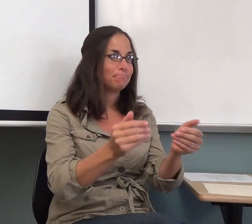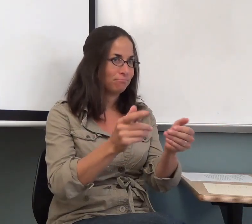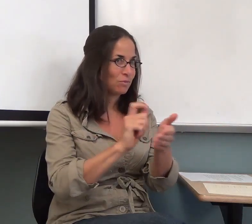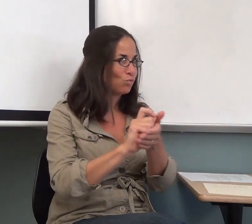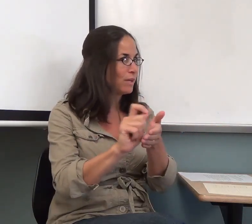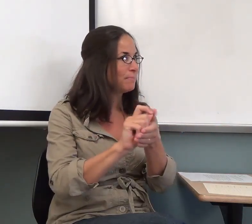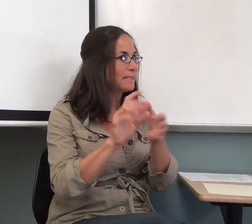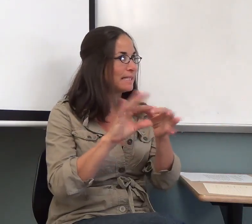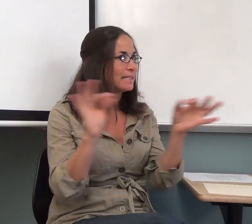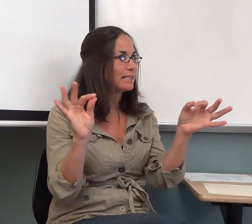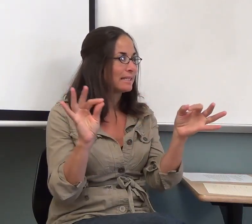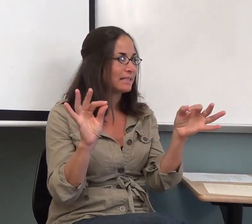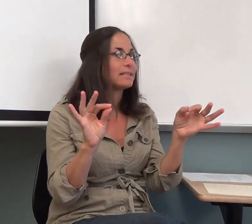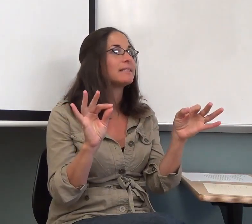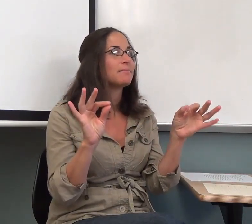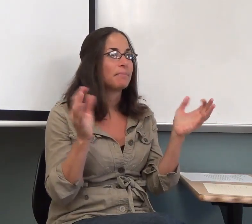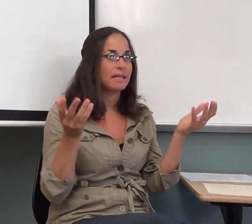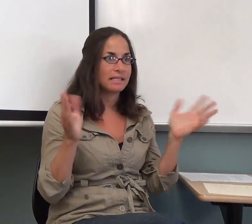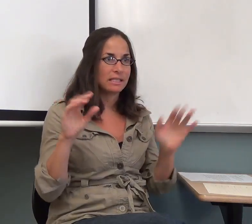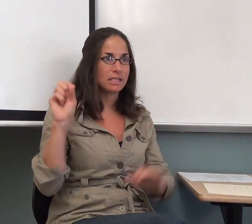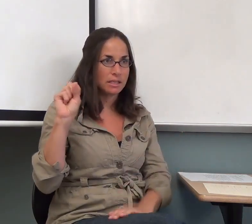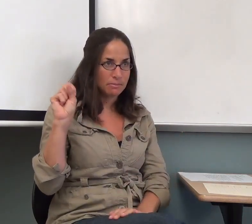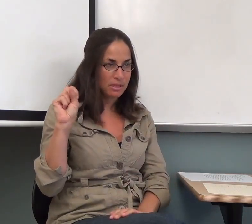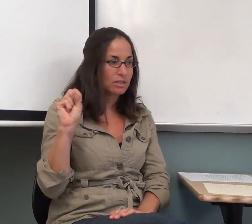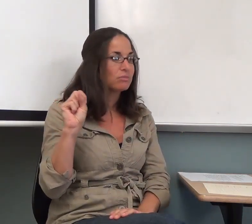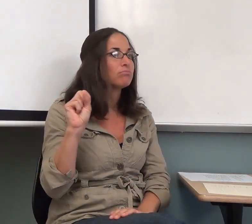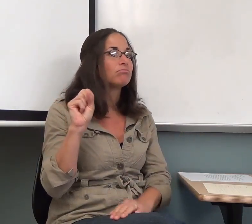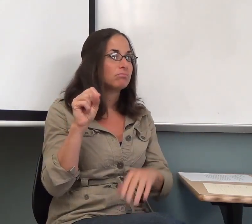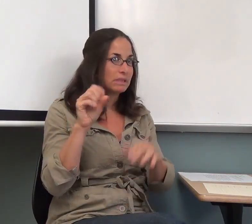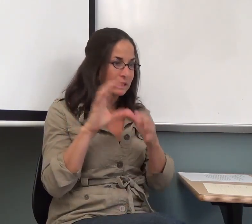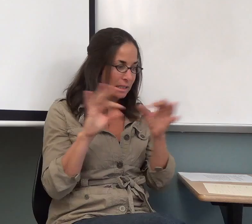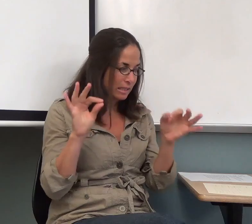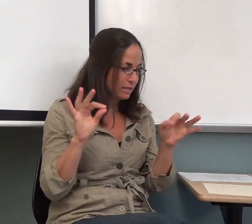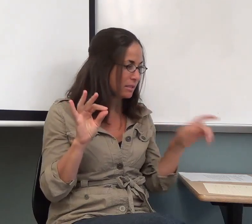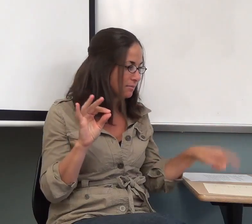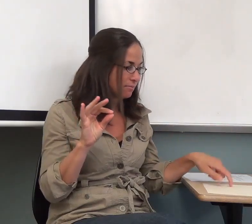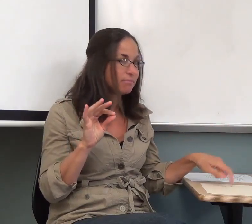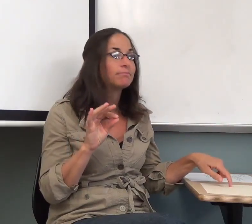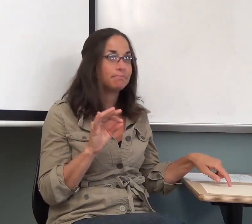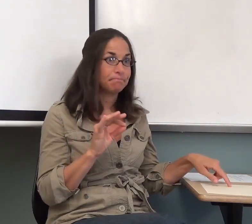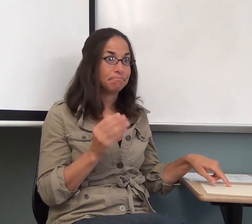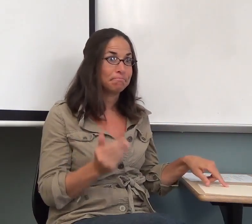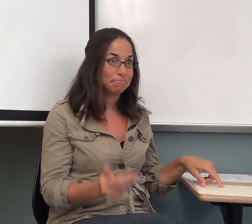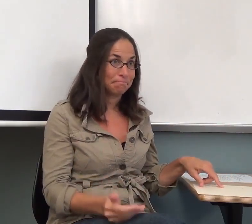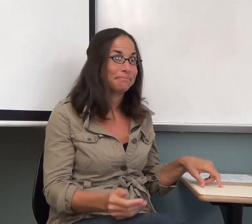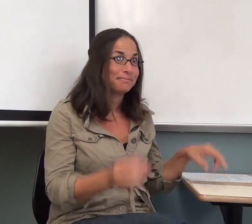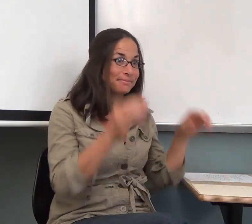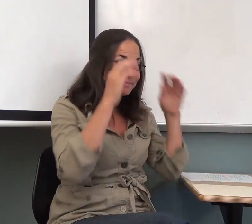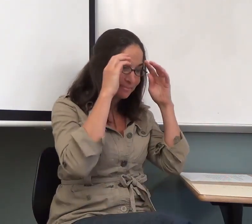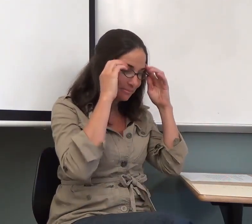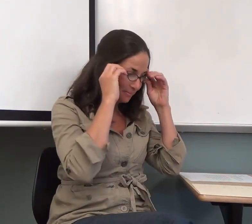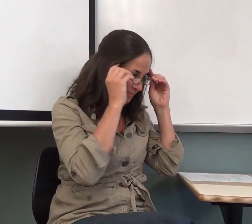on writing exercises. write the subject sentence that's on this. It says write a sentence using the subject. That's it. So I gotta